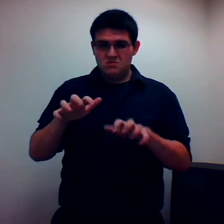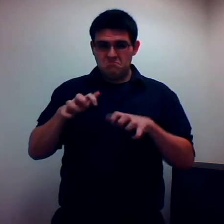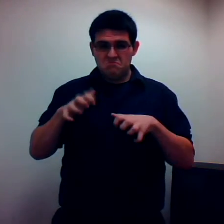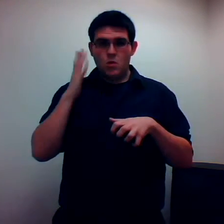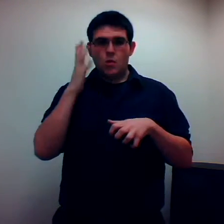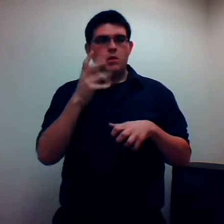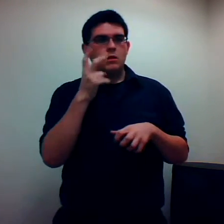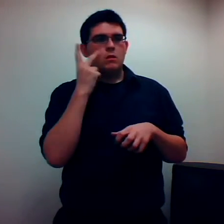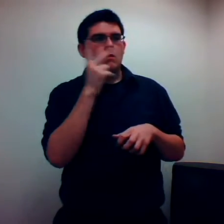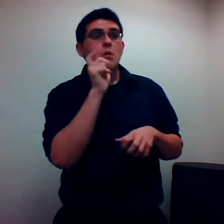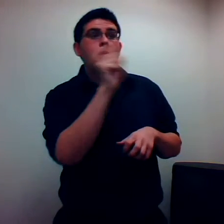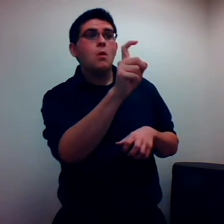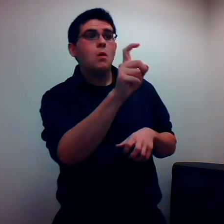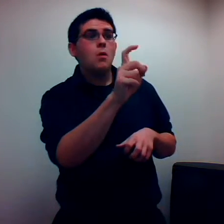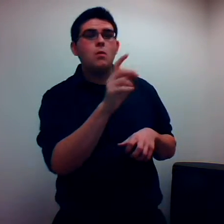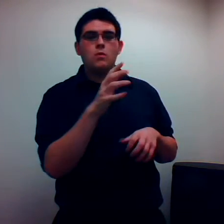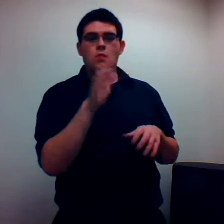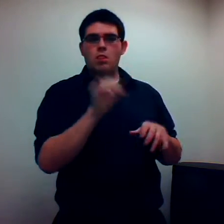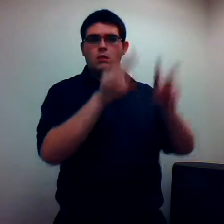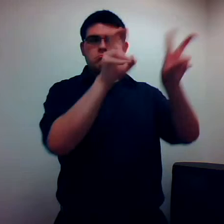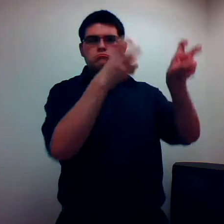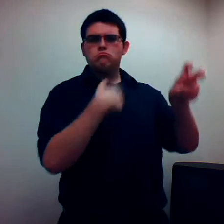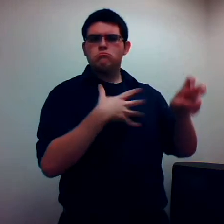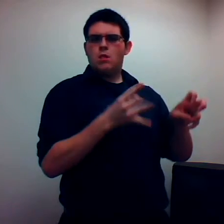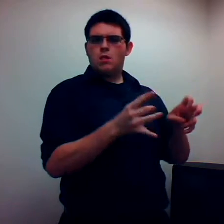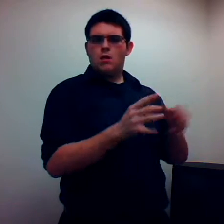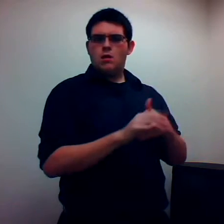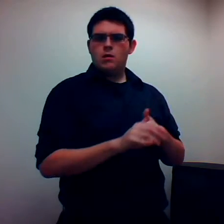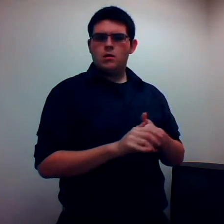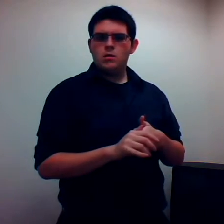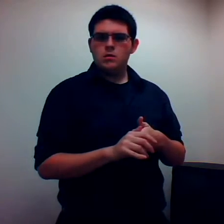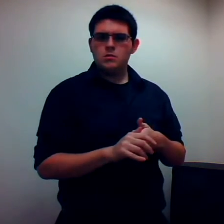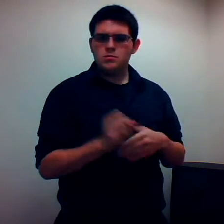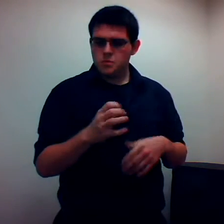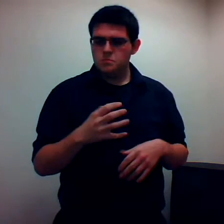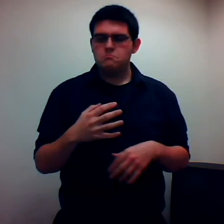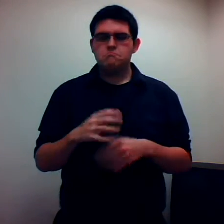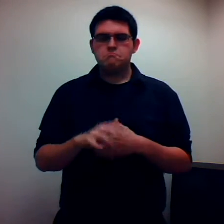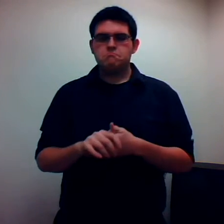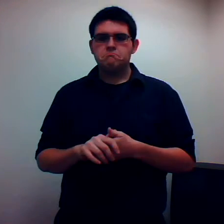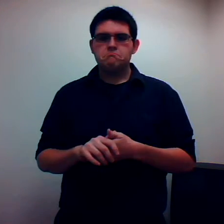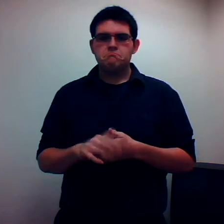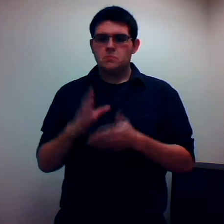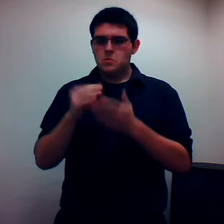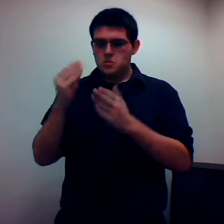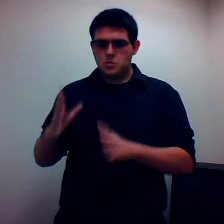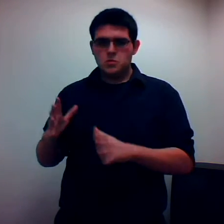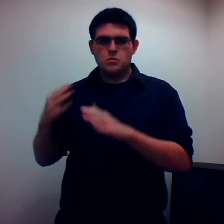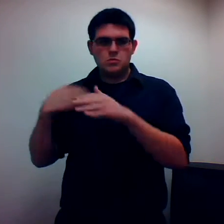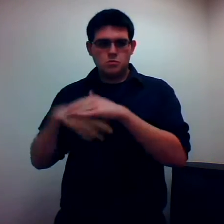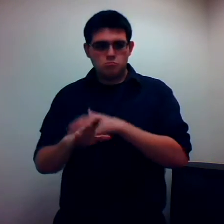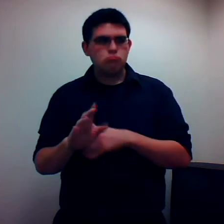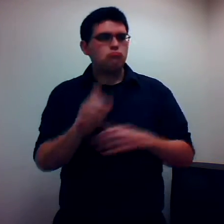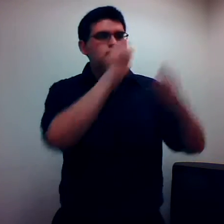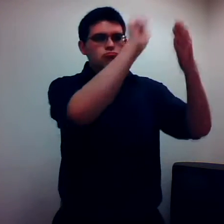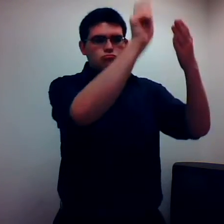come in, they write the name of the article, main idea, whatnot, on the board, and then everyone browses around at